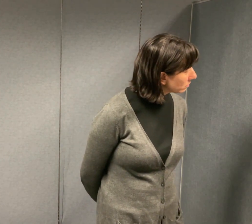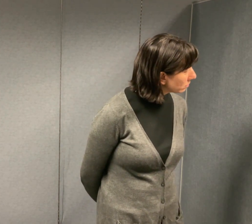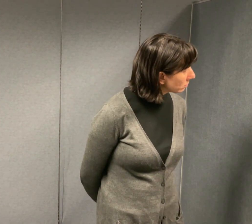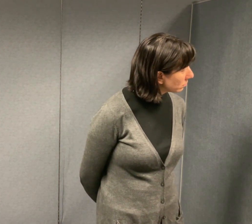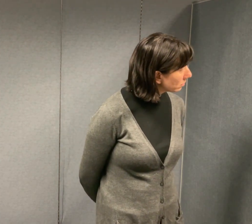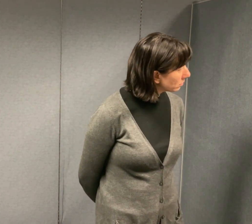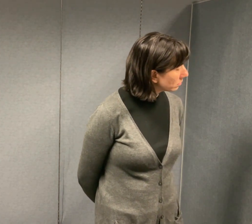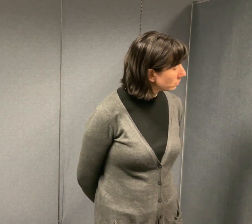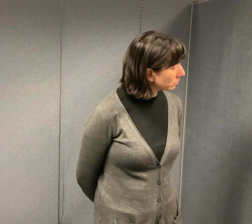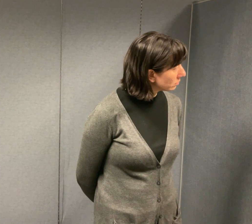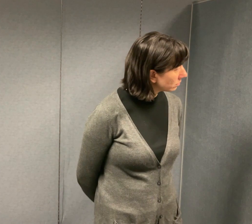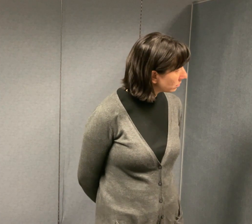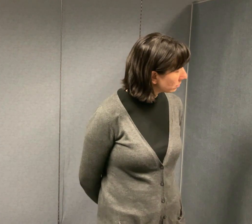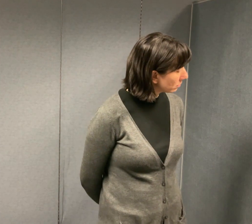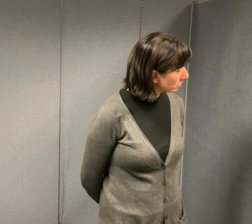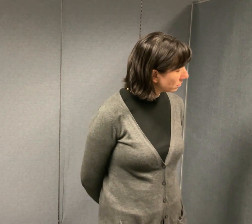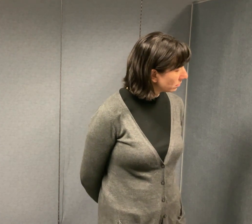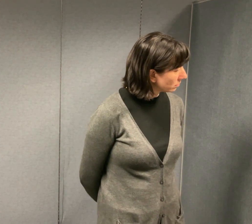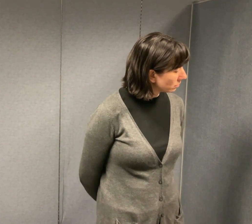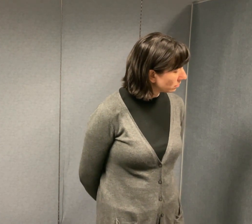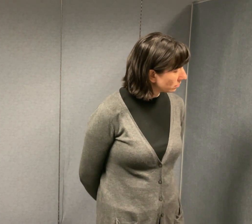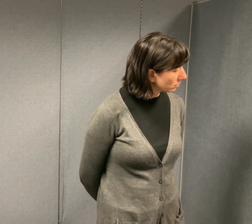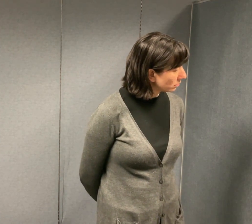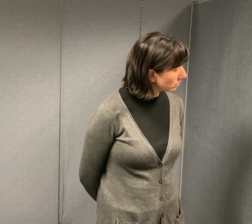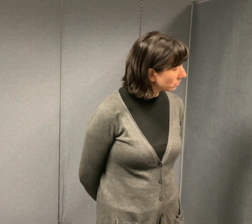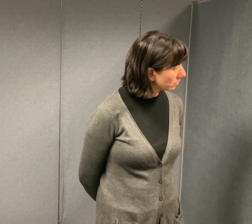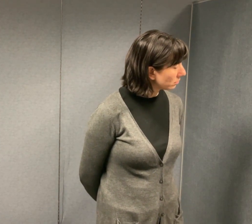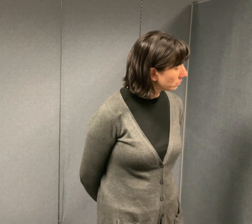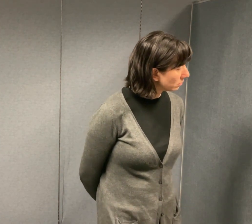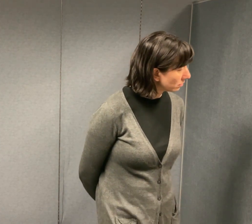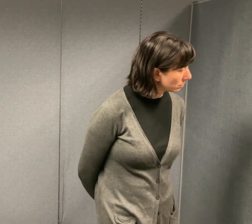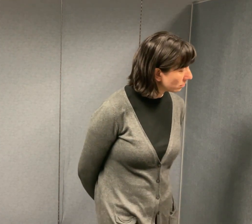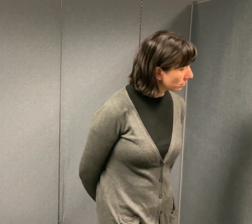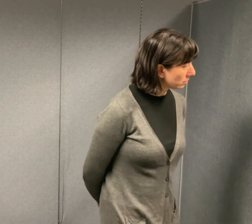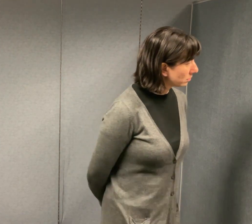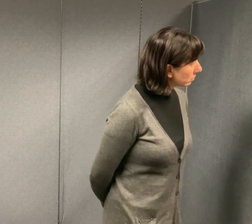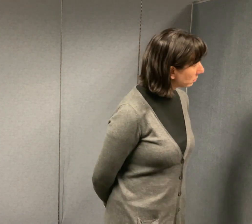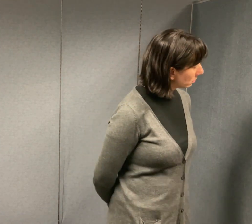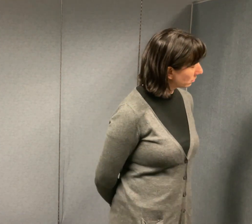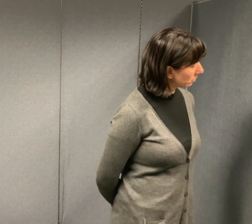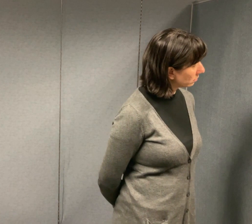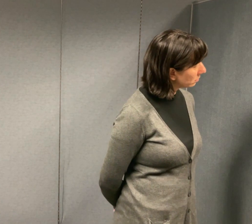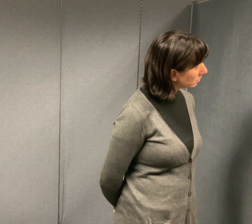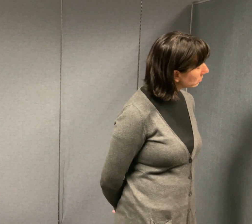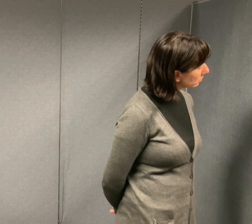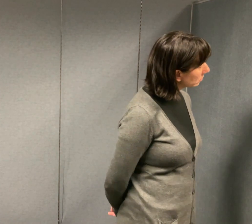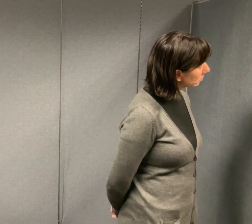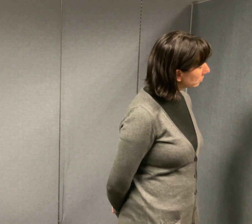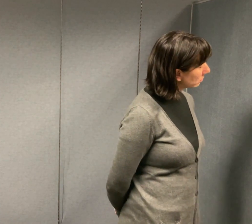everyone ready? Let's remember that we're all learning together and that you can help your neighbor as we